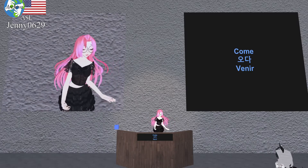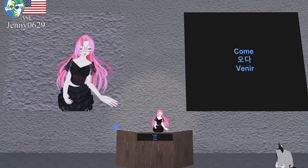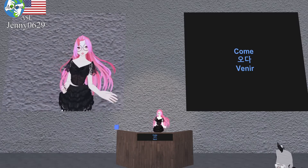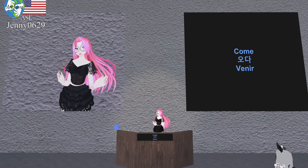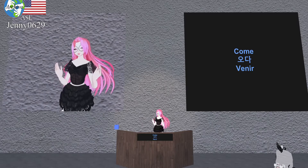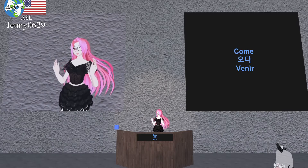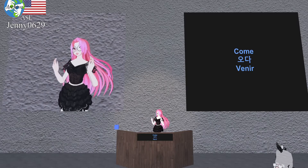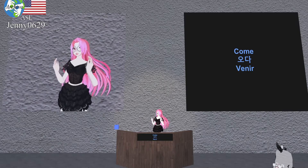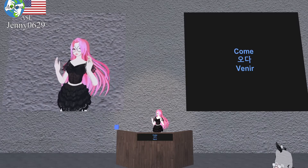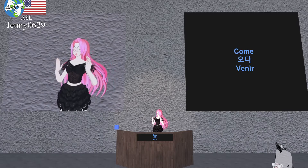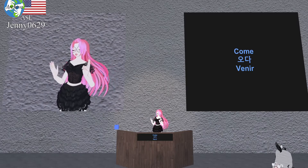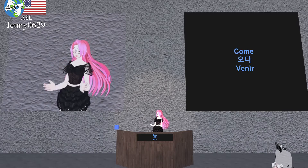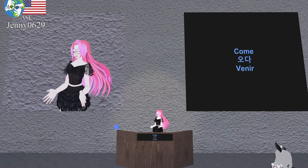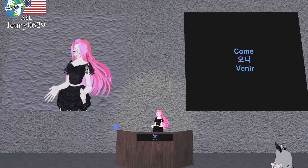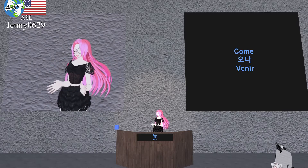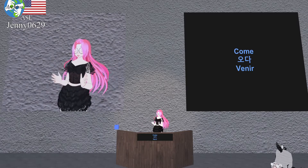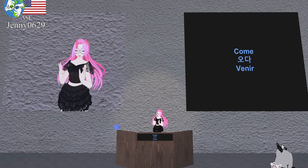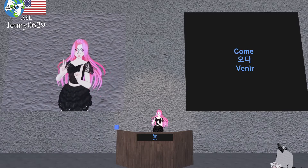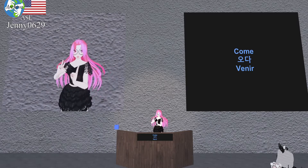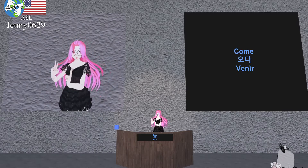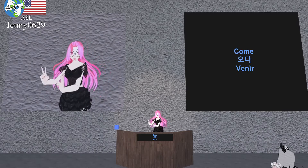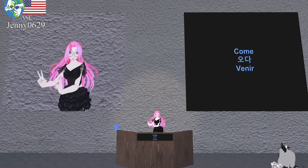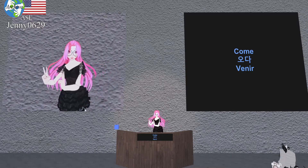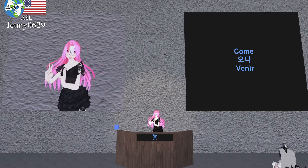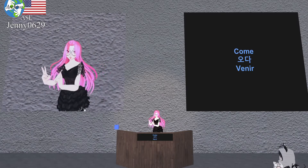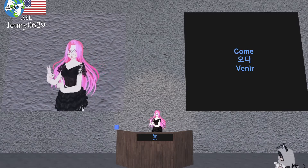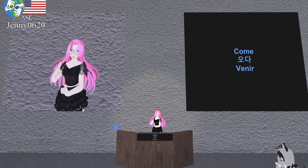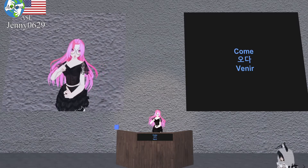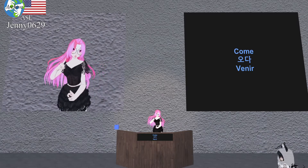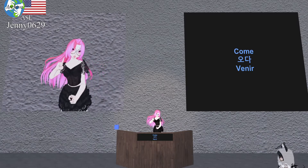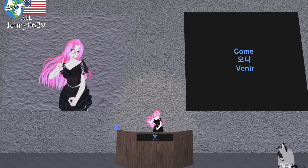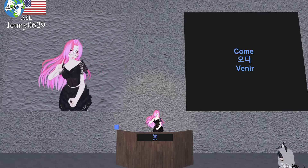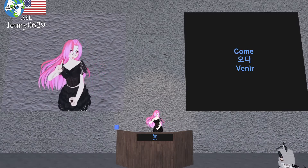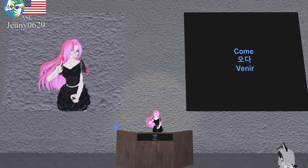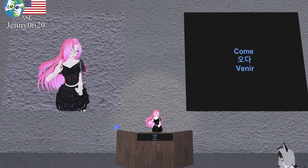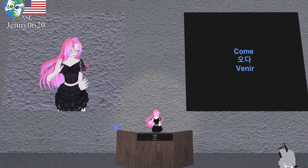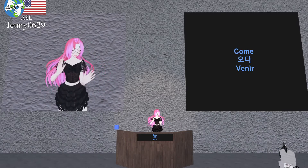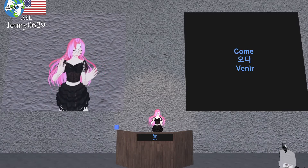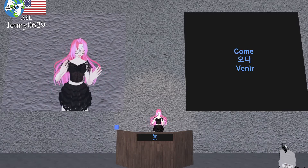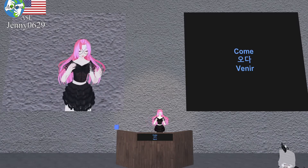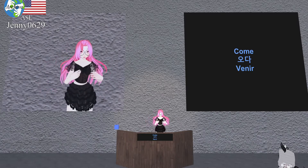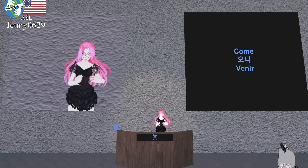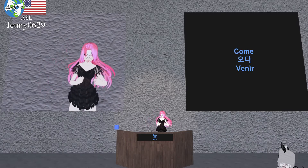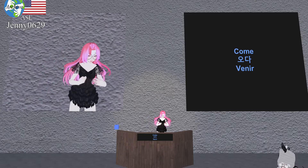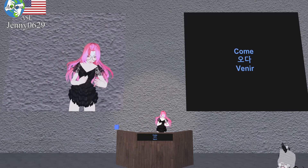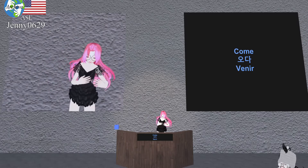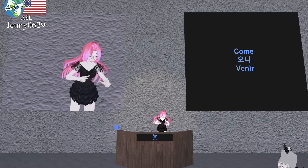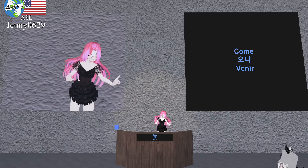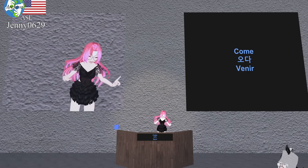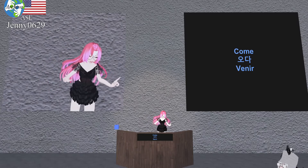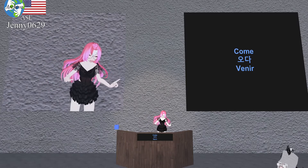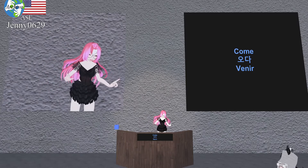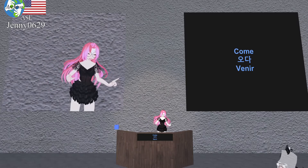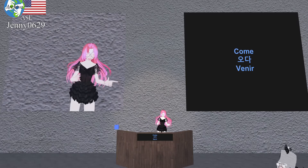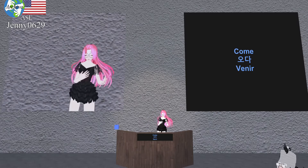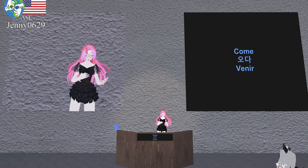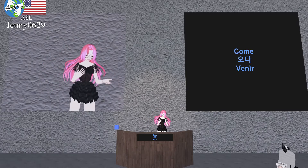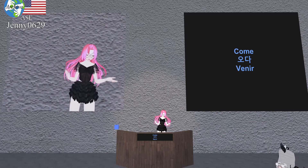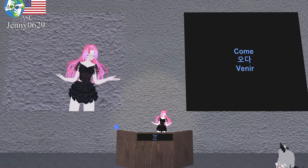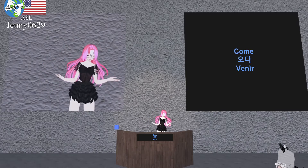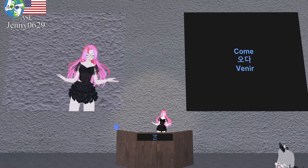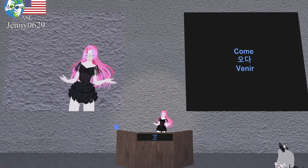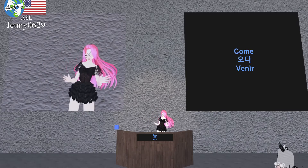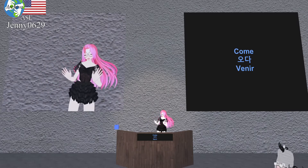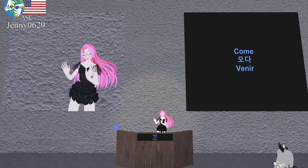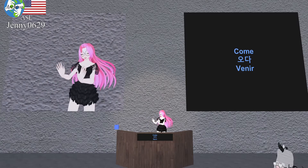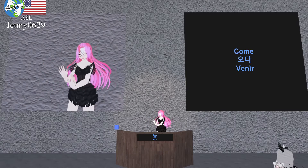strawberry. So, like, you want to make sure you're leaving that respect to this deaf person, and you're saying, hey, this isn't my language.